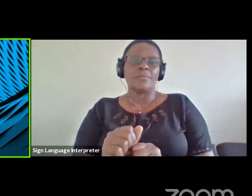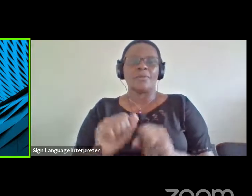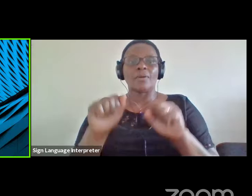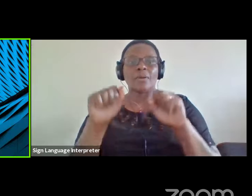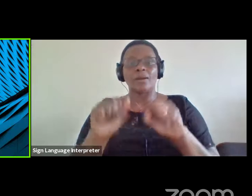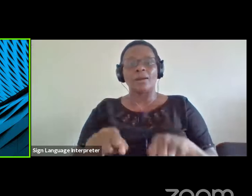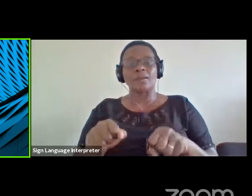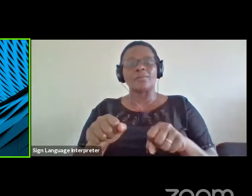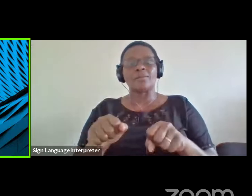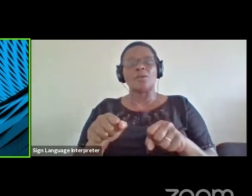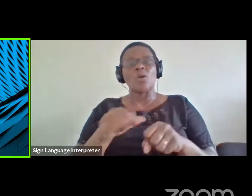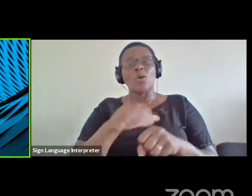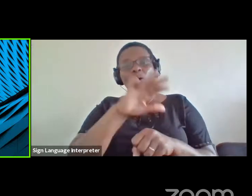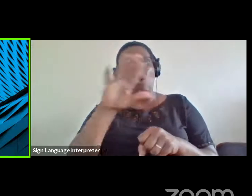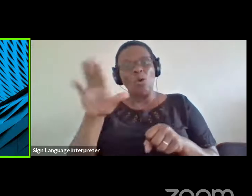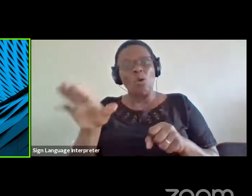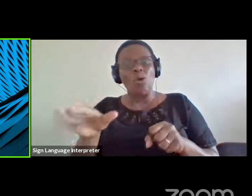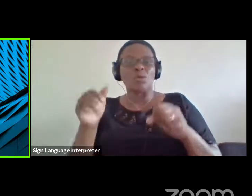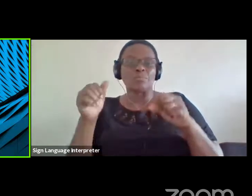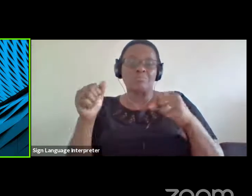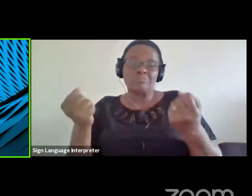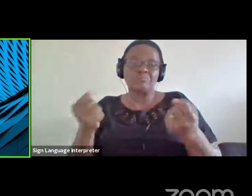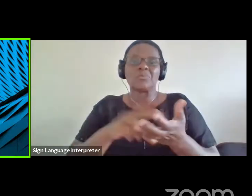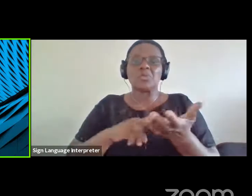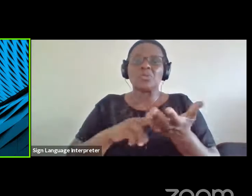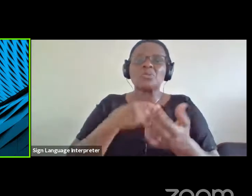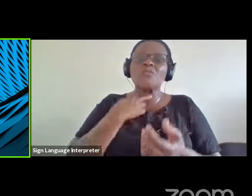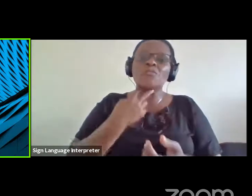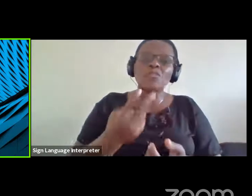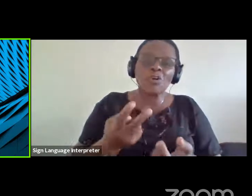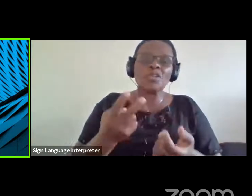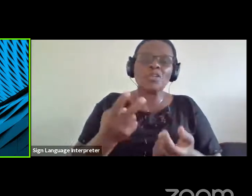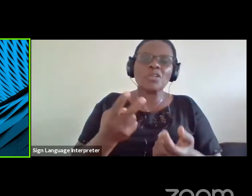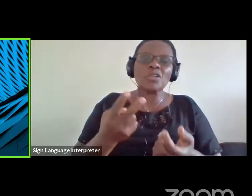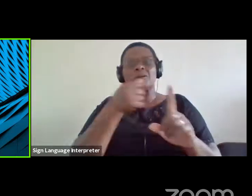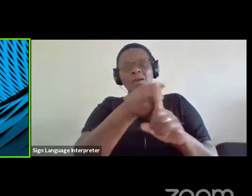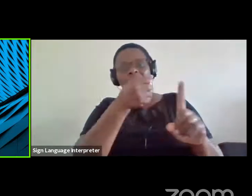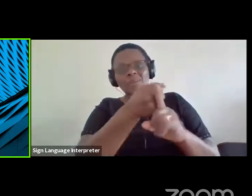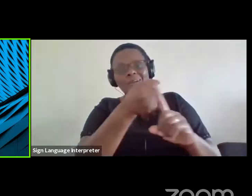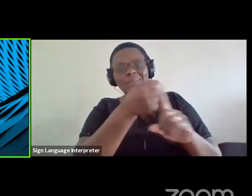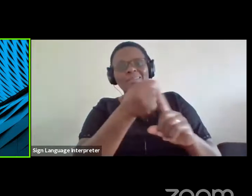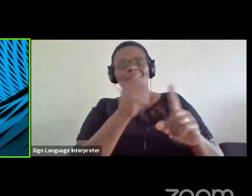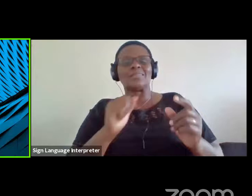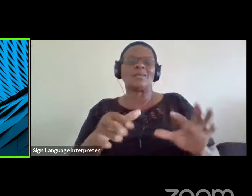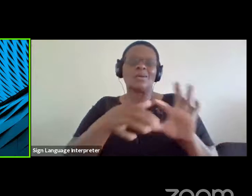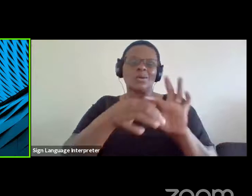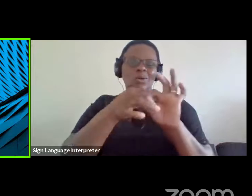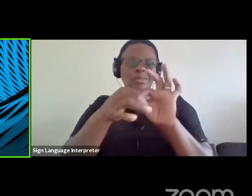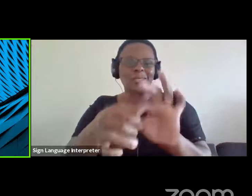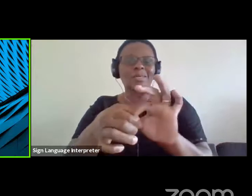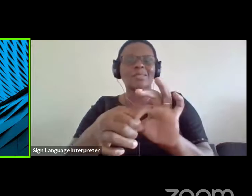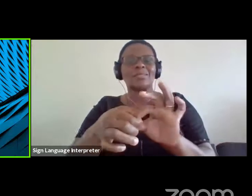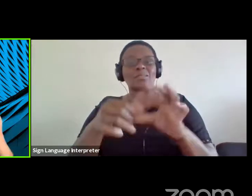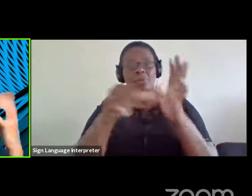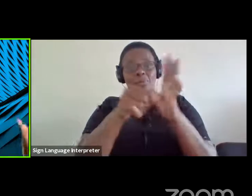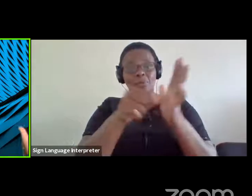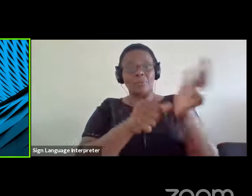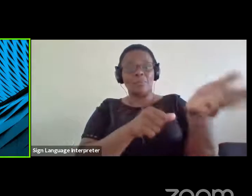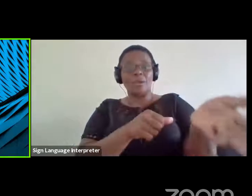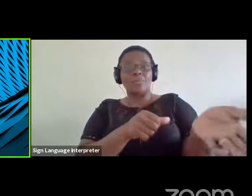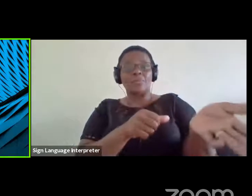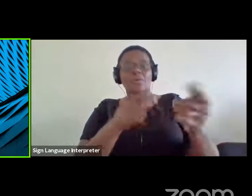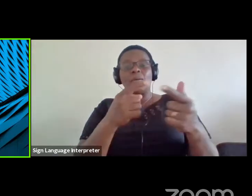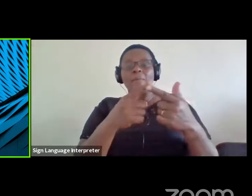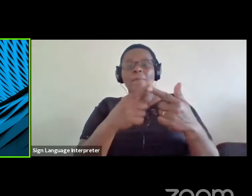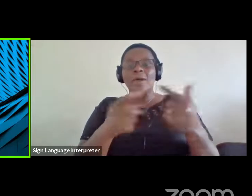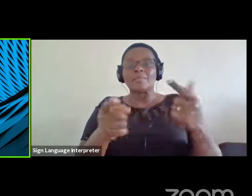to say that, yeah, we should stand up, use our voices, and hopefully connect to the problem, and, create